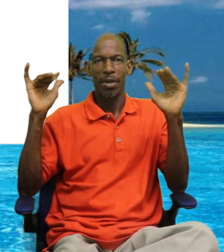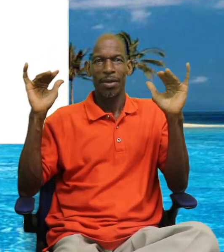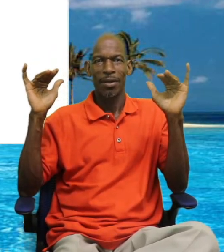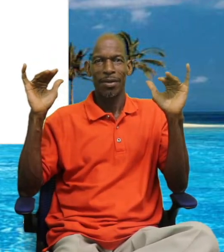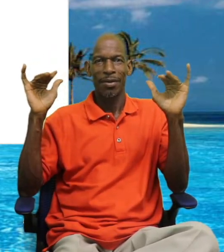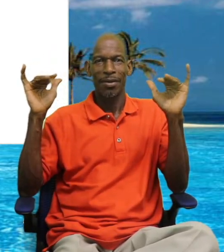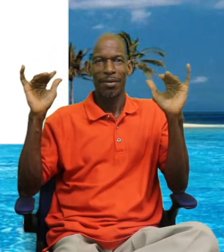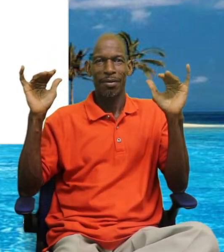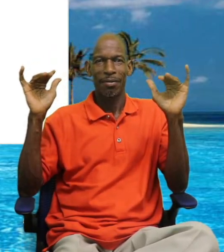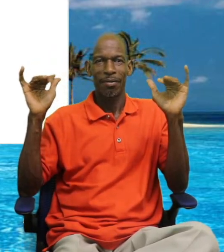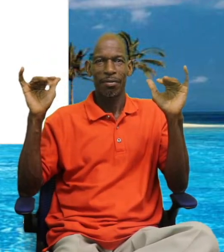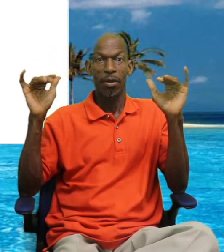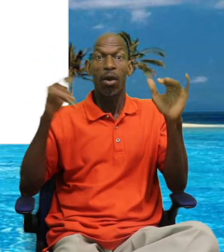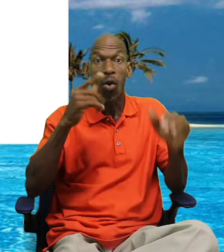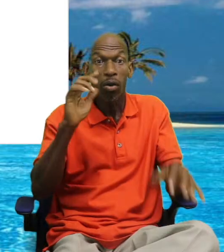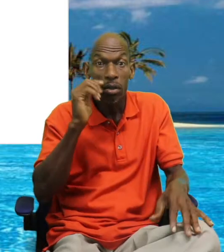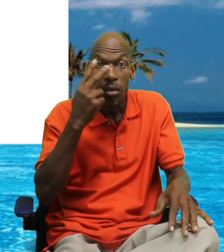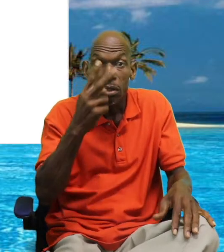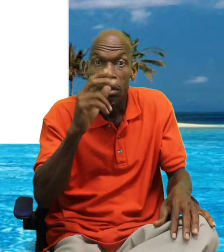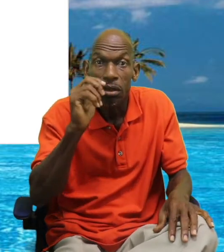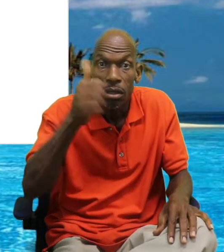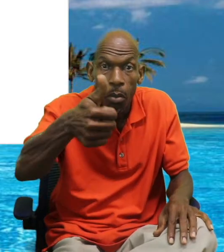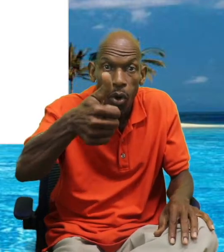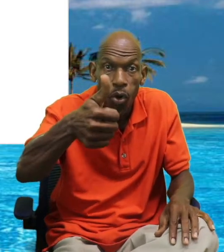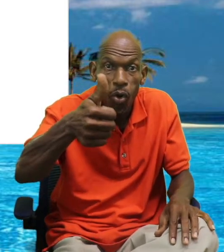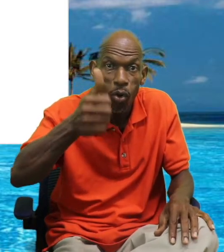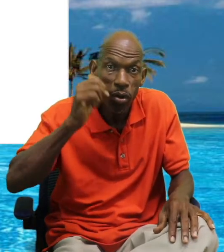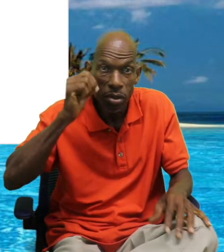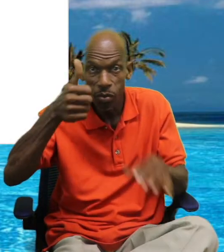bye-bye. Love you all. God bless.